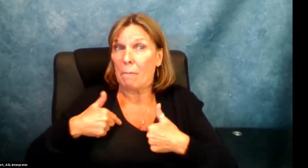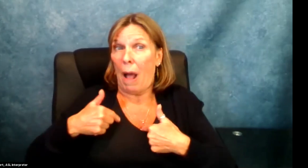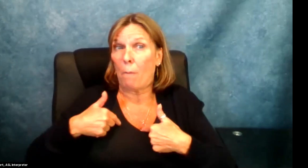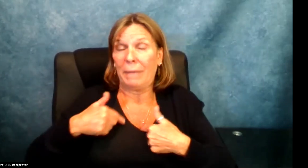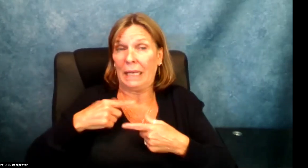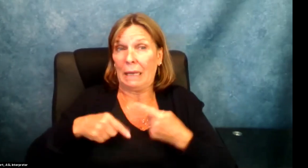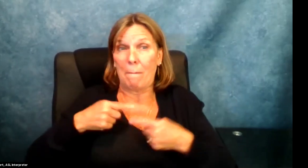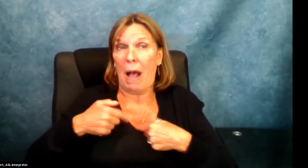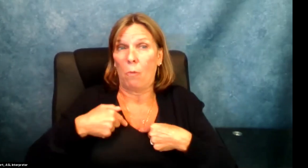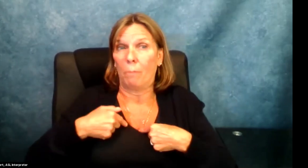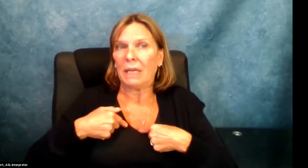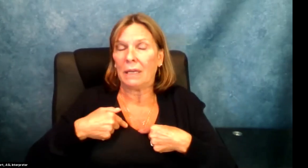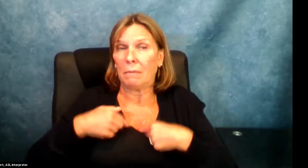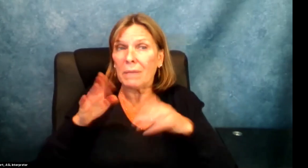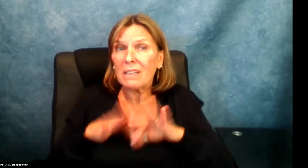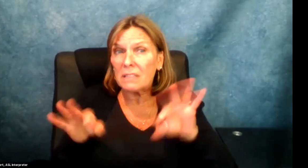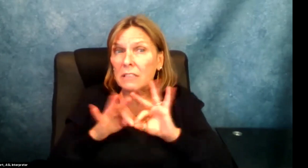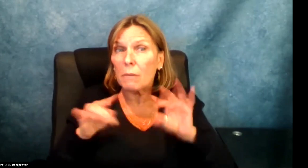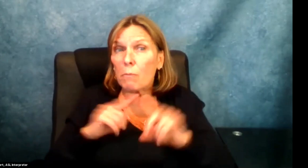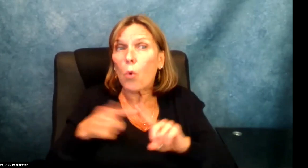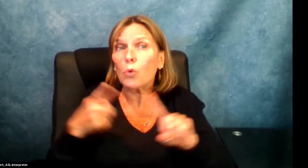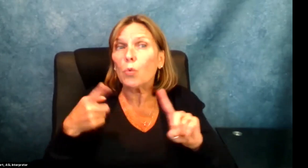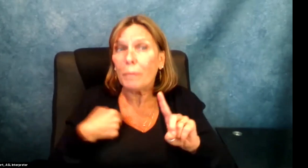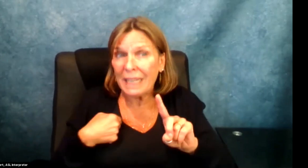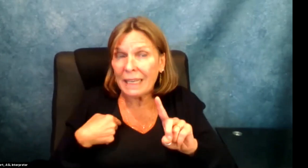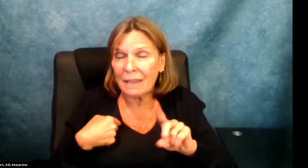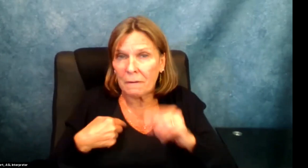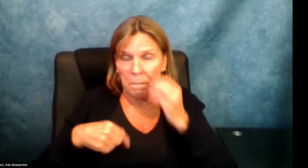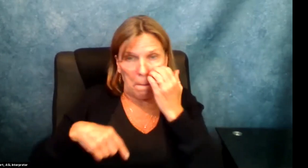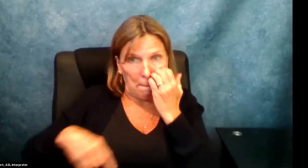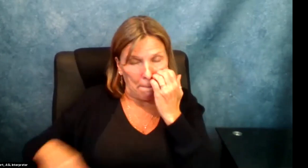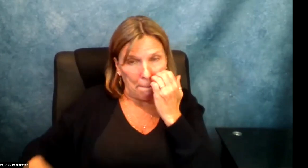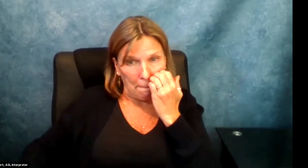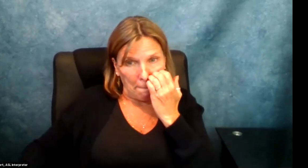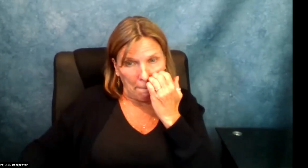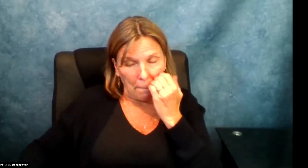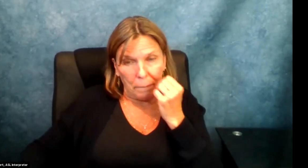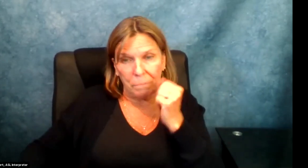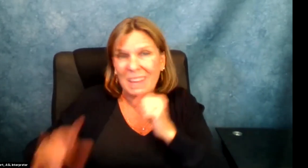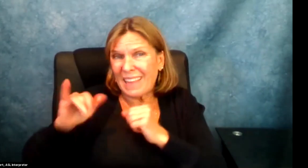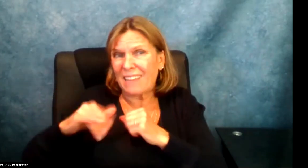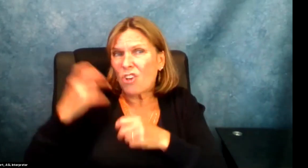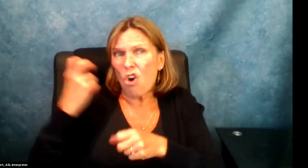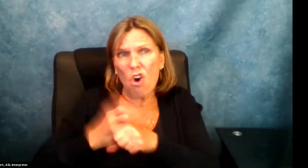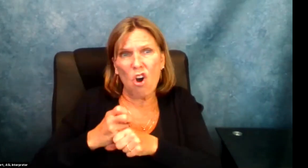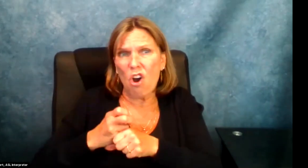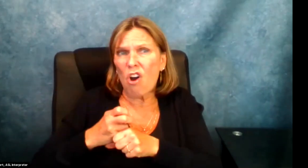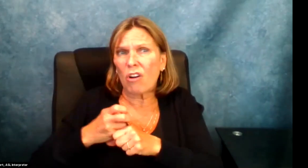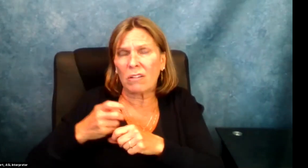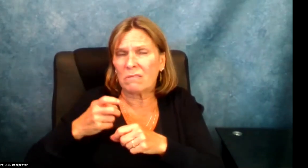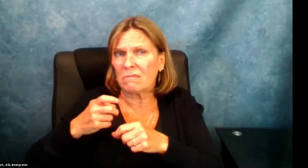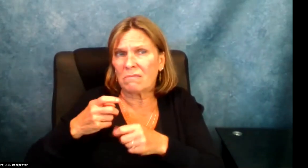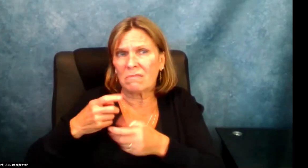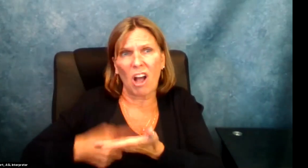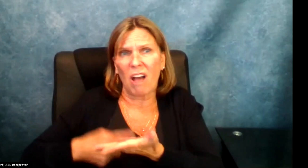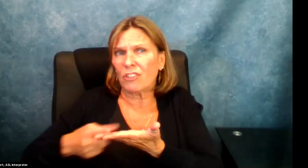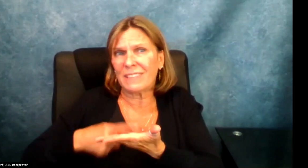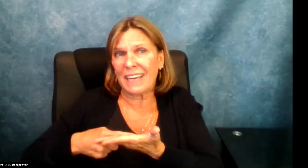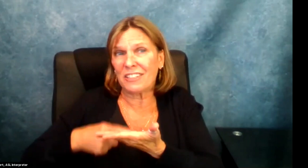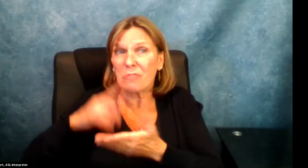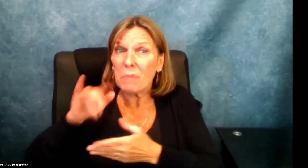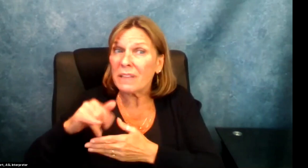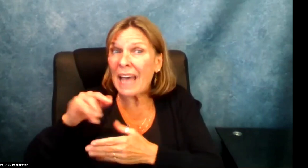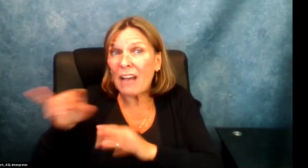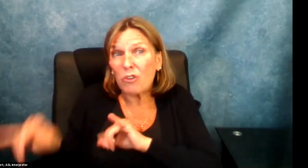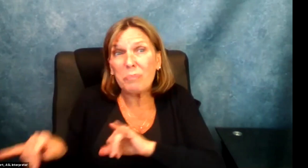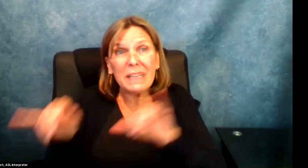it's an important thing to me. And those are hard conversations to have, but that might be the same model for having the conversation around